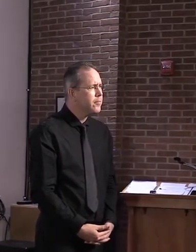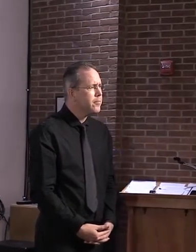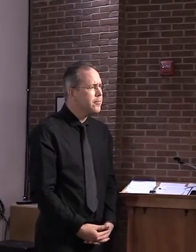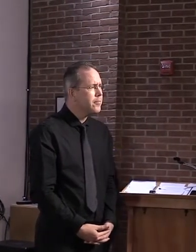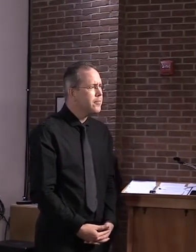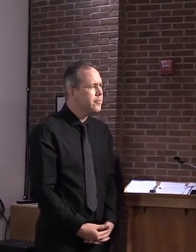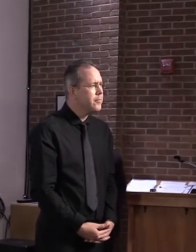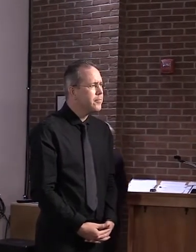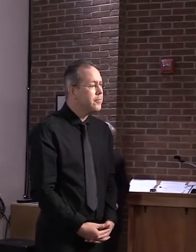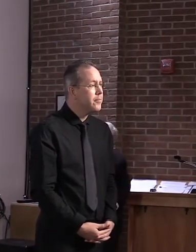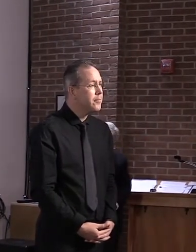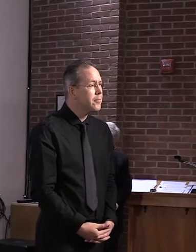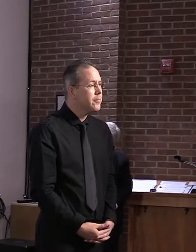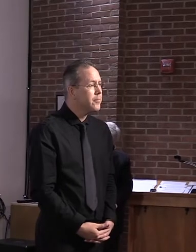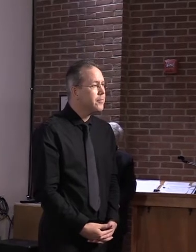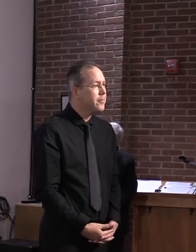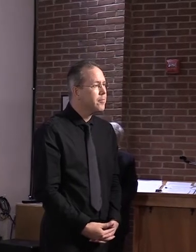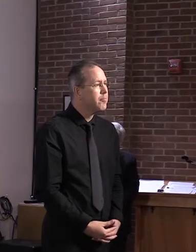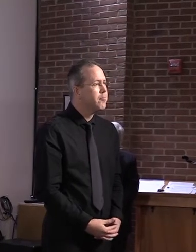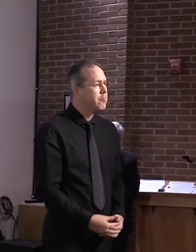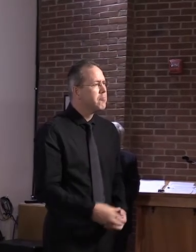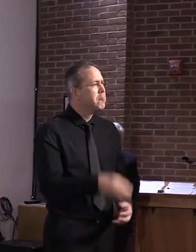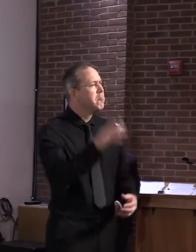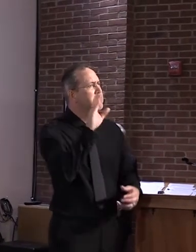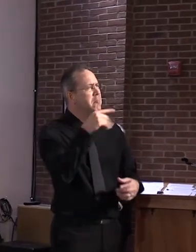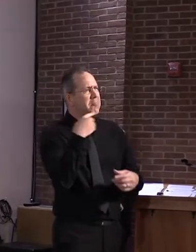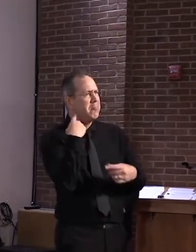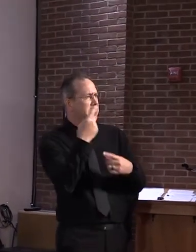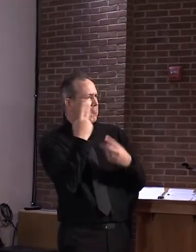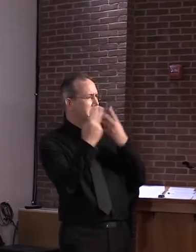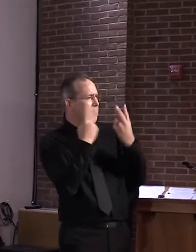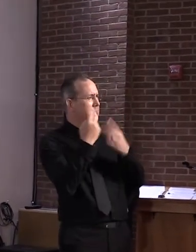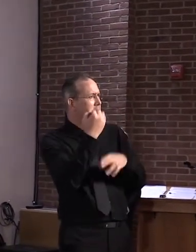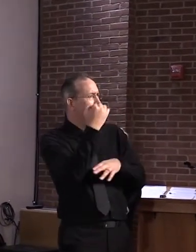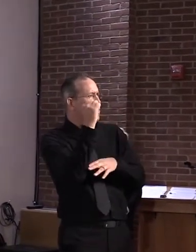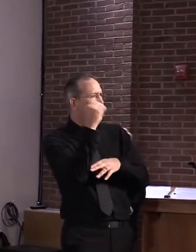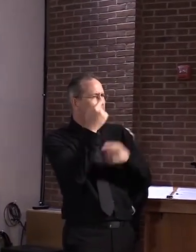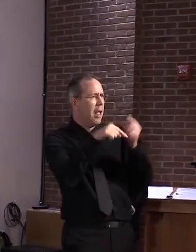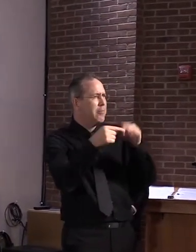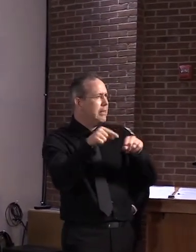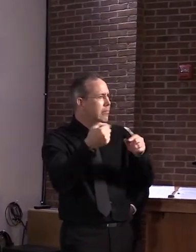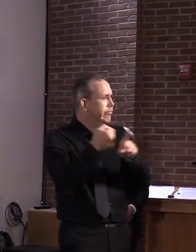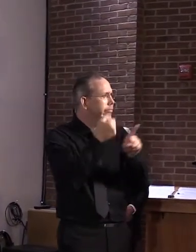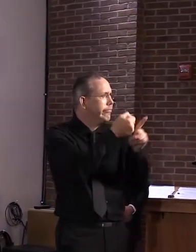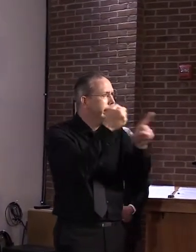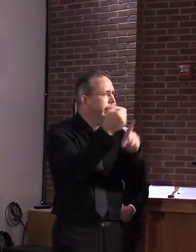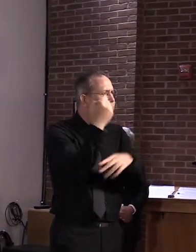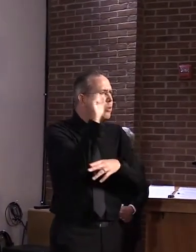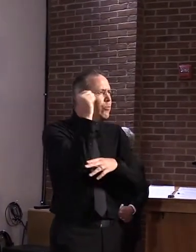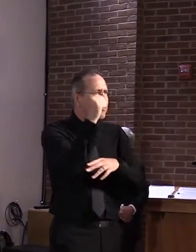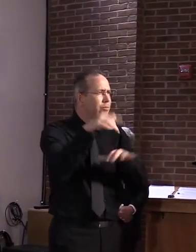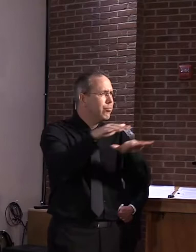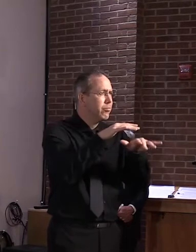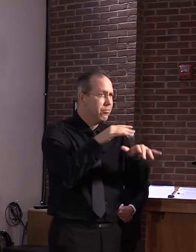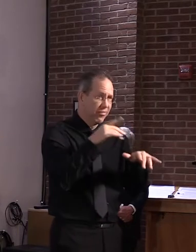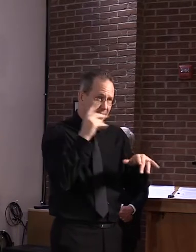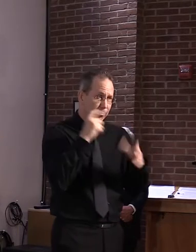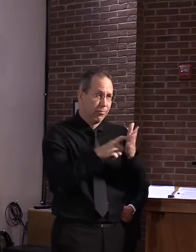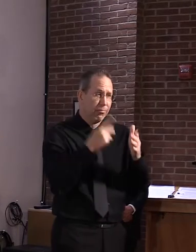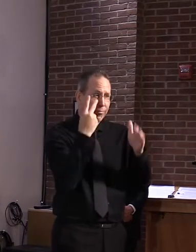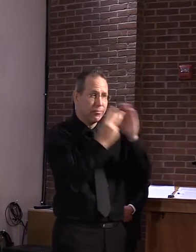spike nationally in infection rates. Obviously in Vermont that has not been a problem. Our local protests do not appear to